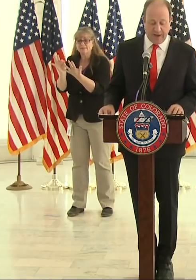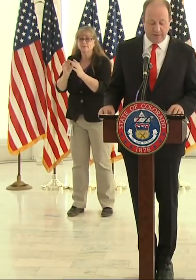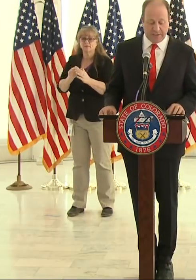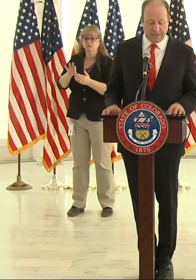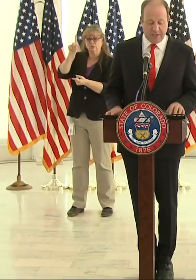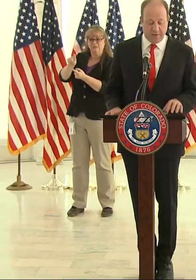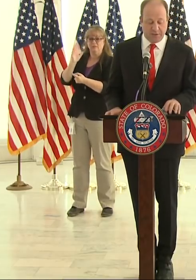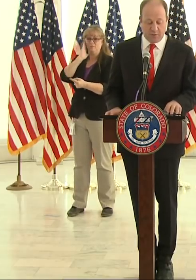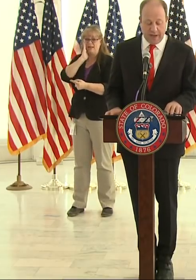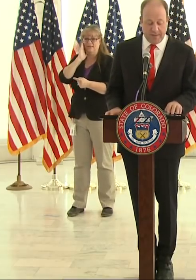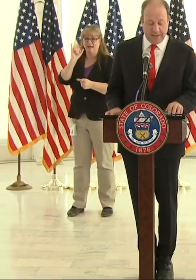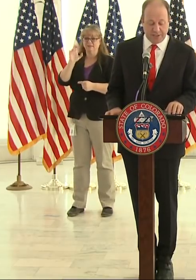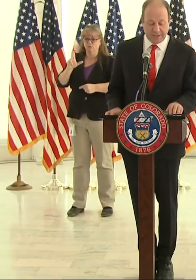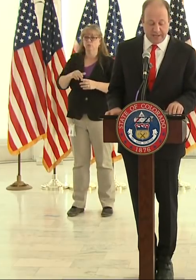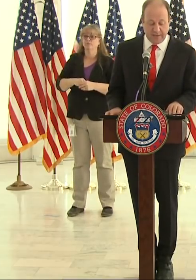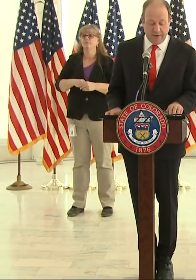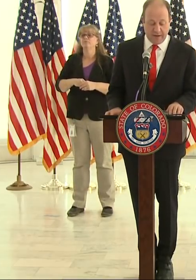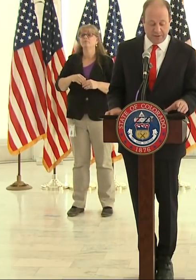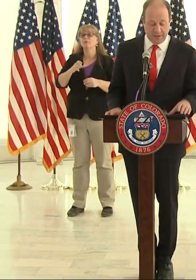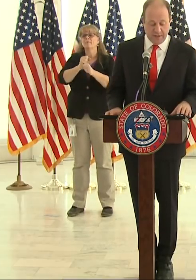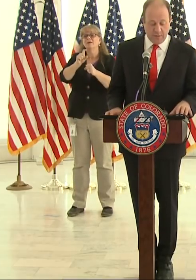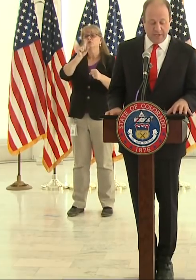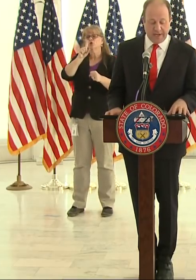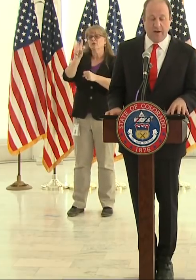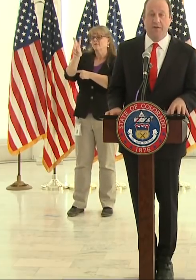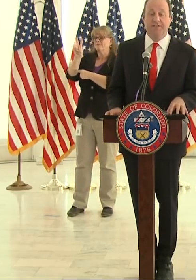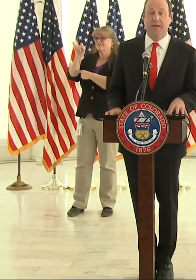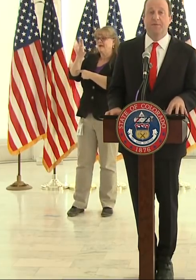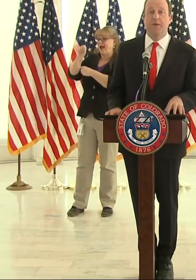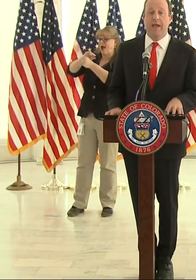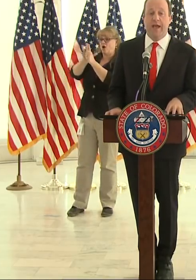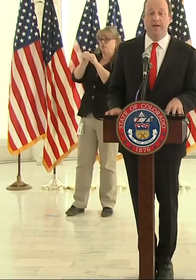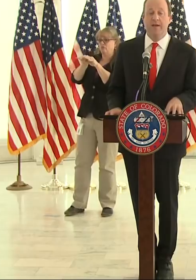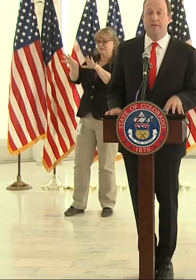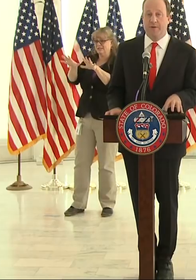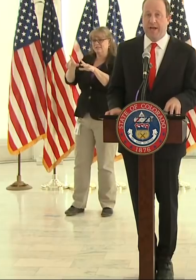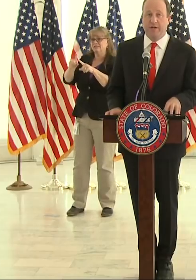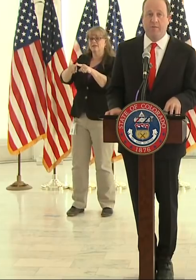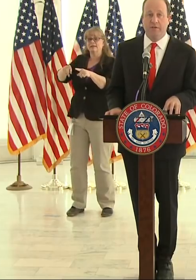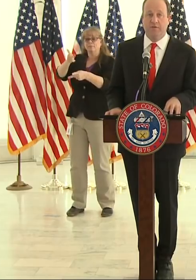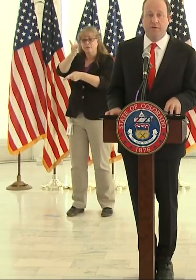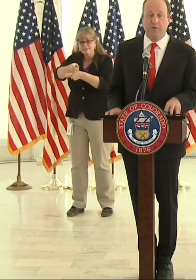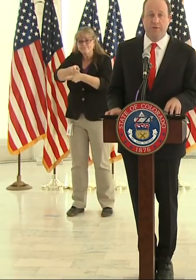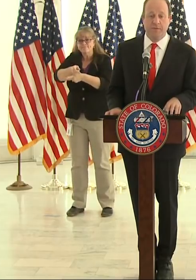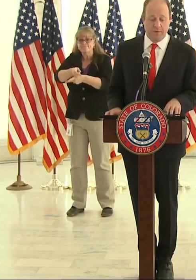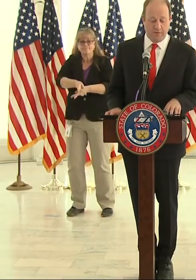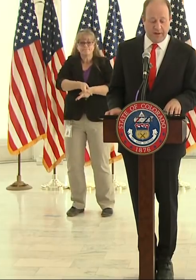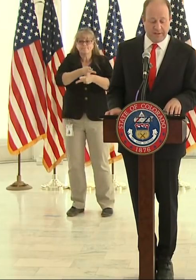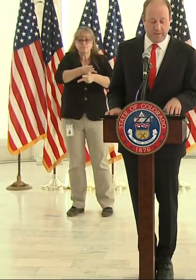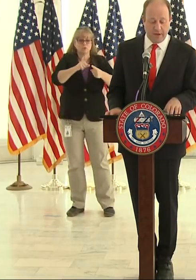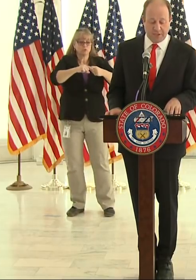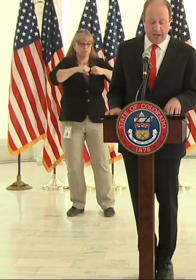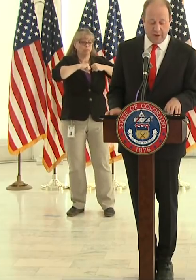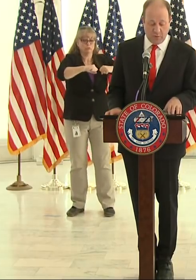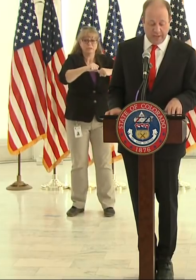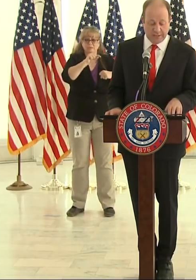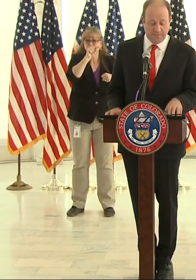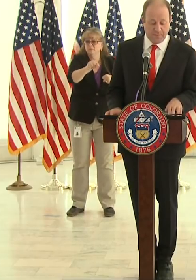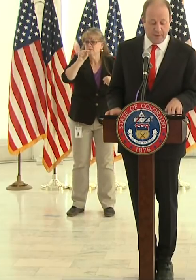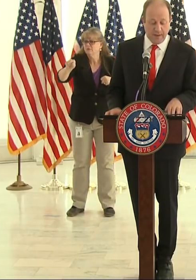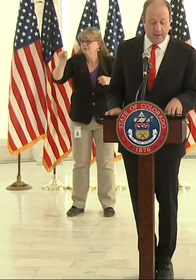this virus continues to rampage, this deadly virus, we take all the steps we can to protect our most vulnerable, who are affected at much